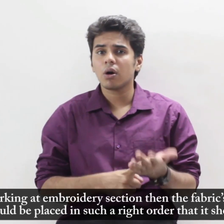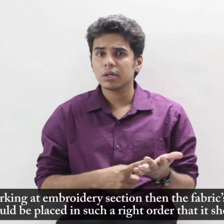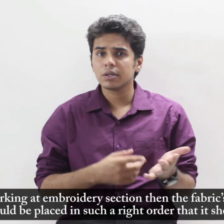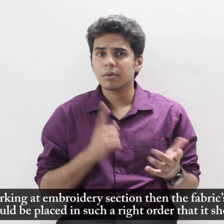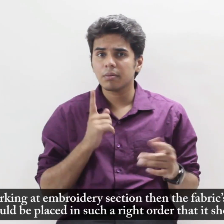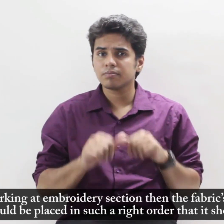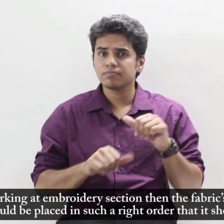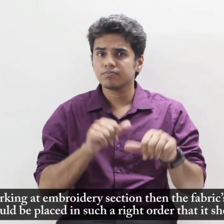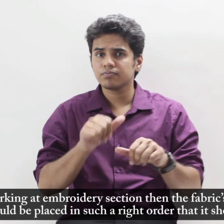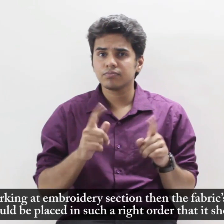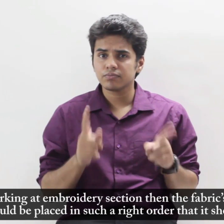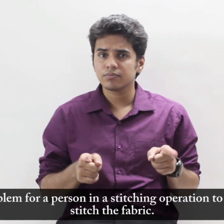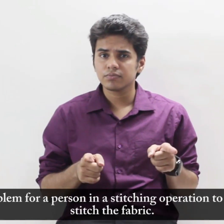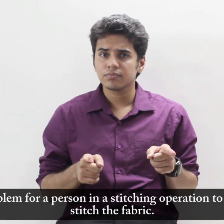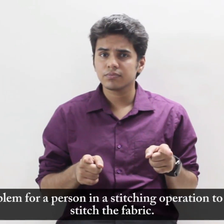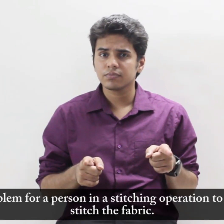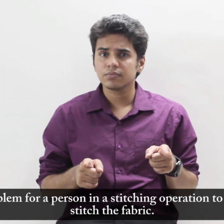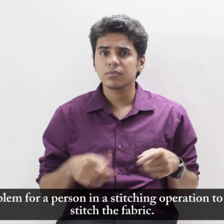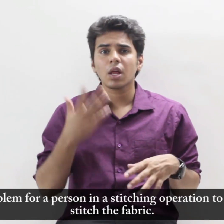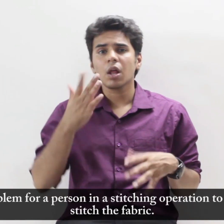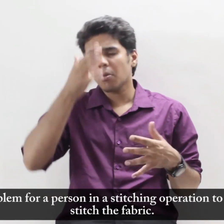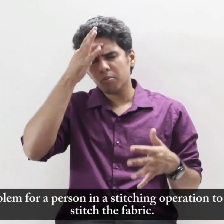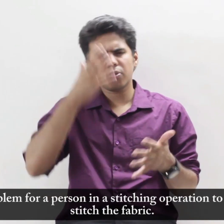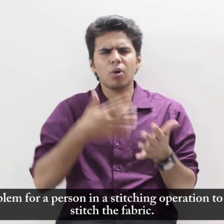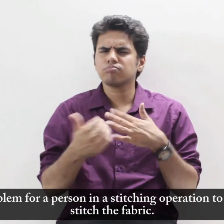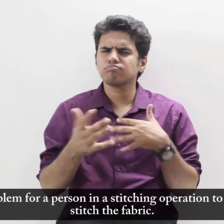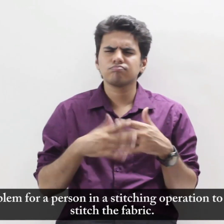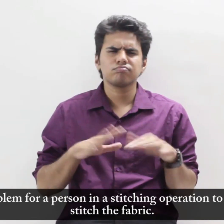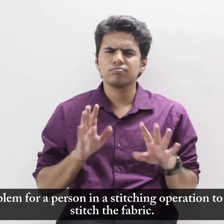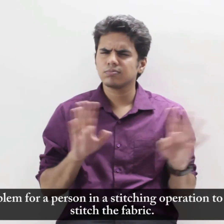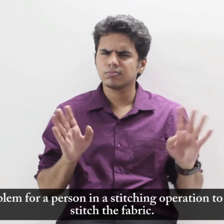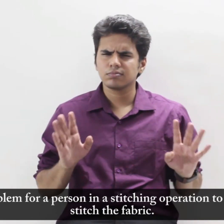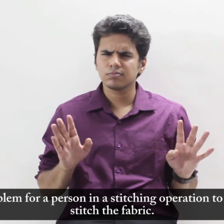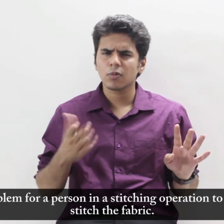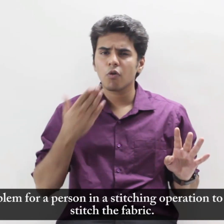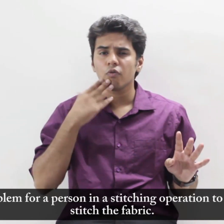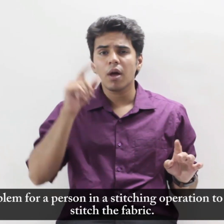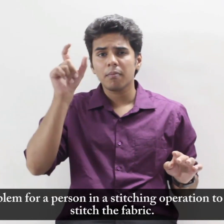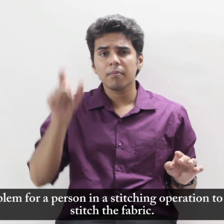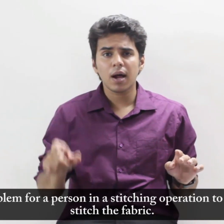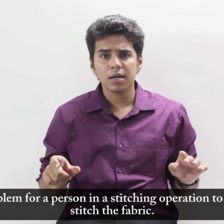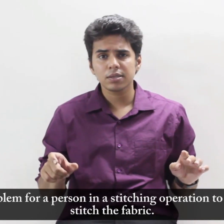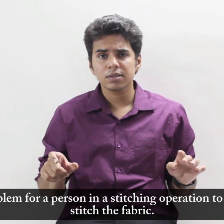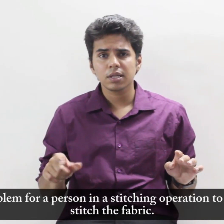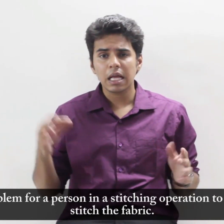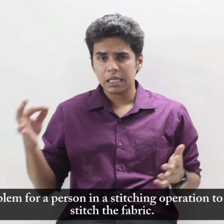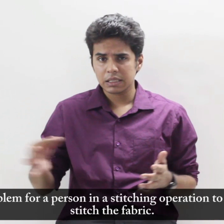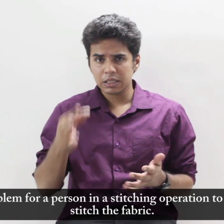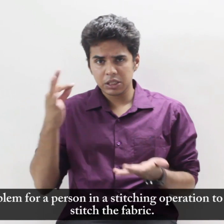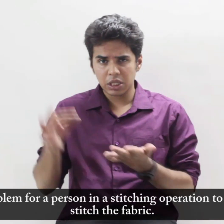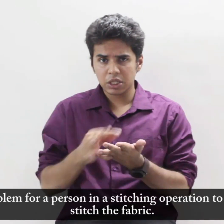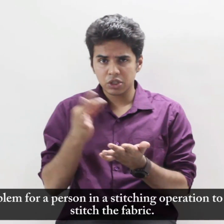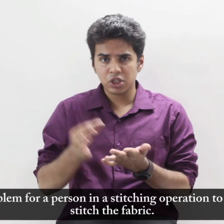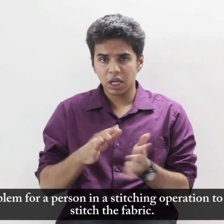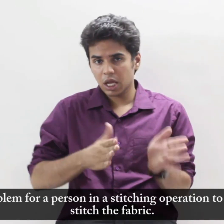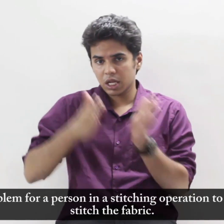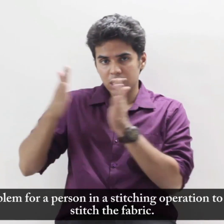should not be a problem for a person in a stitching operation to arrange and stitch the